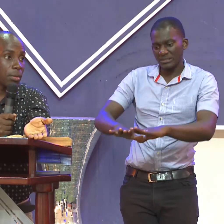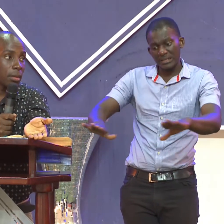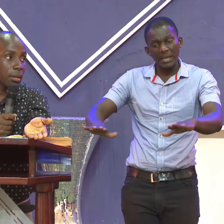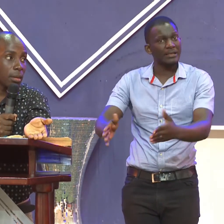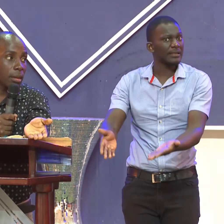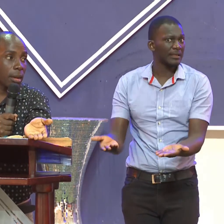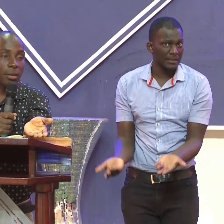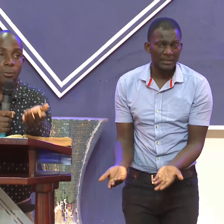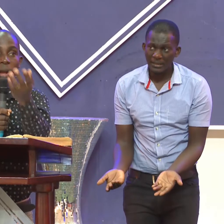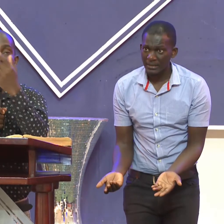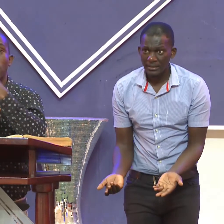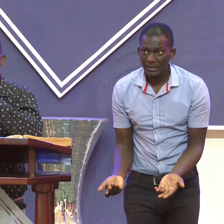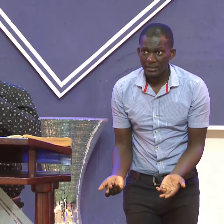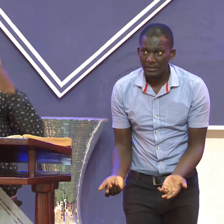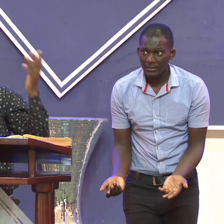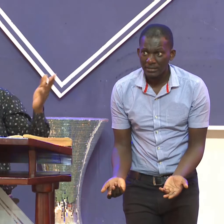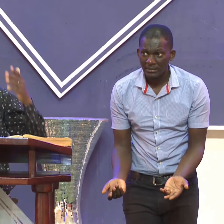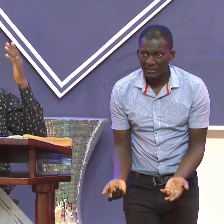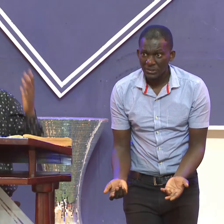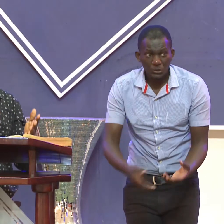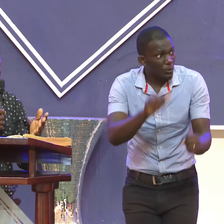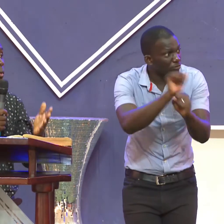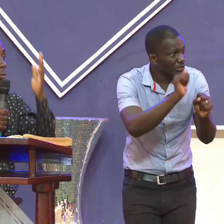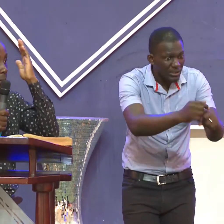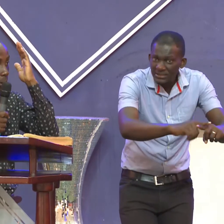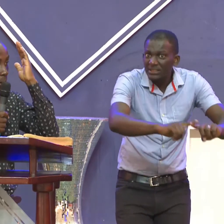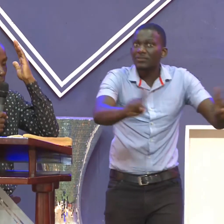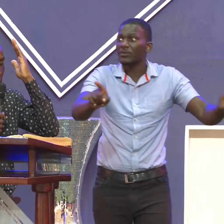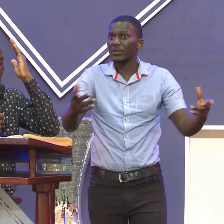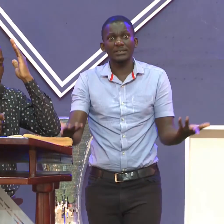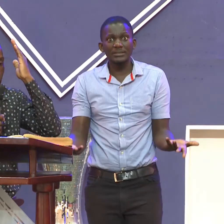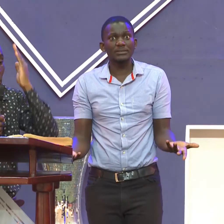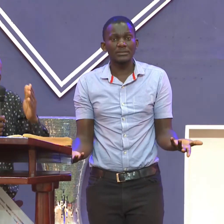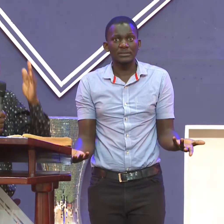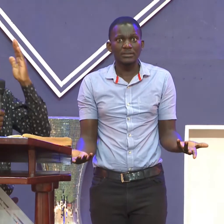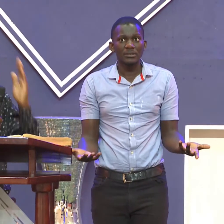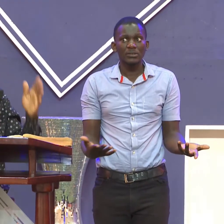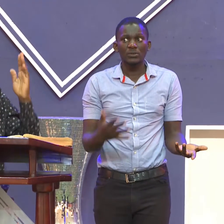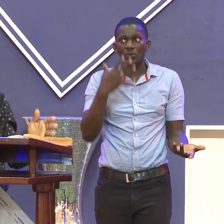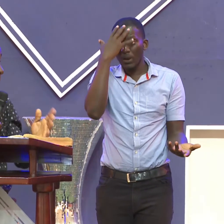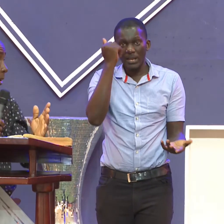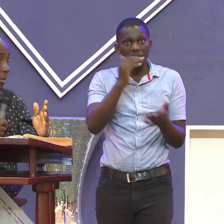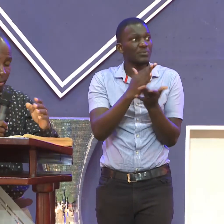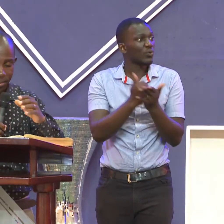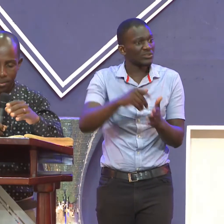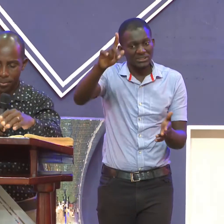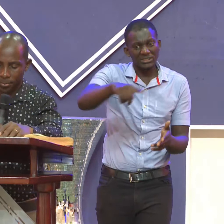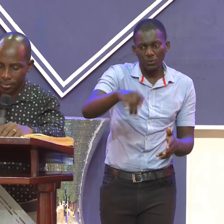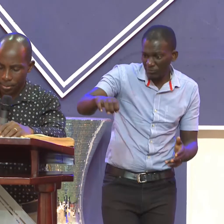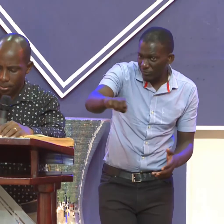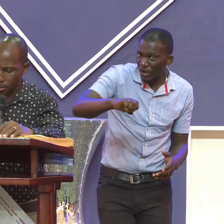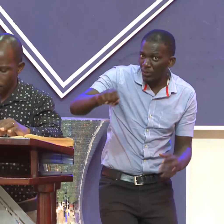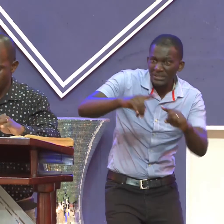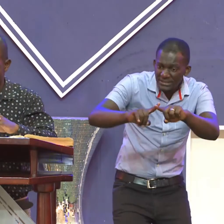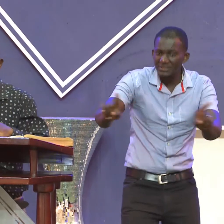maybe you put it on the kati ground. Kati functionality awebe yabukanye because of the because of a wrong environment. Kakati enkola